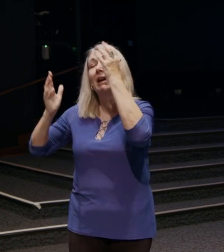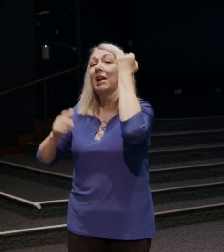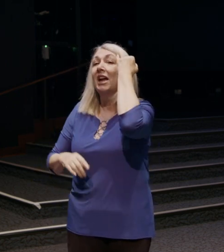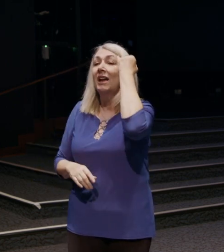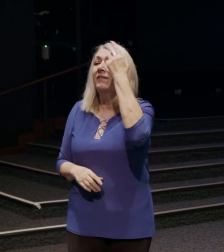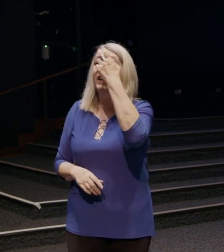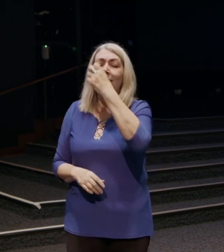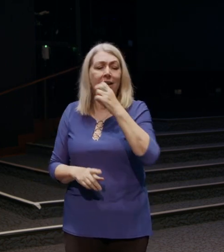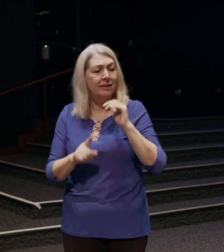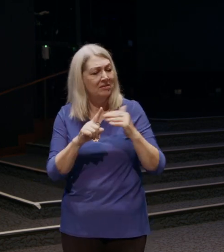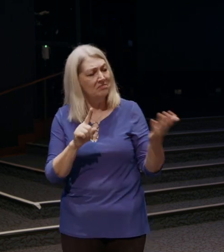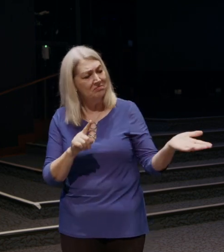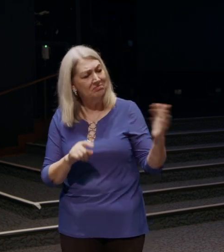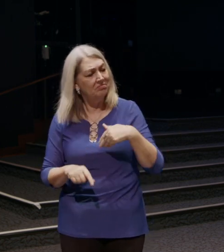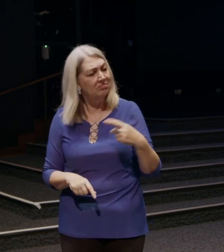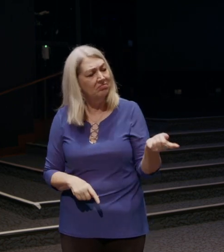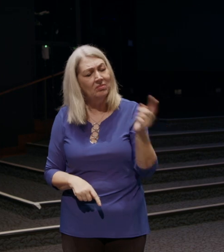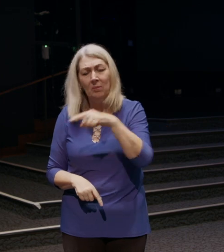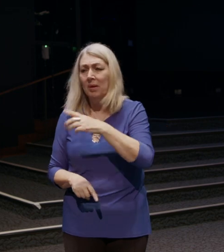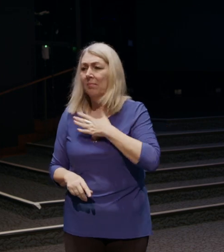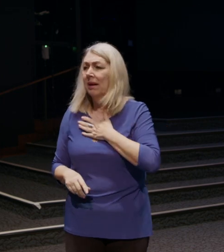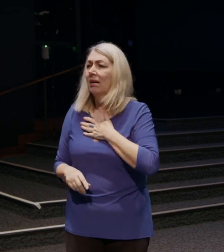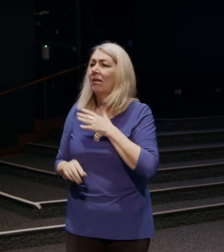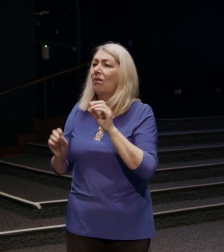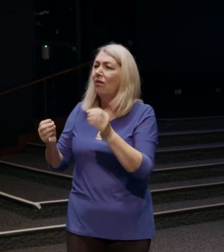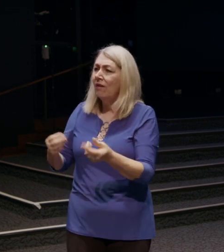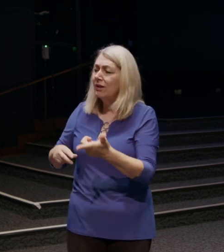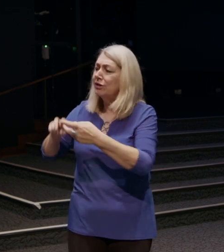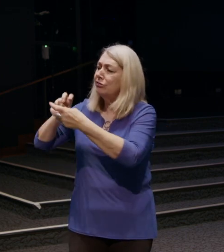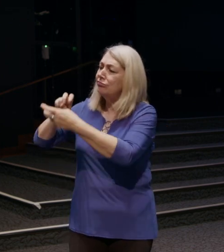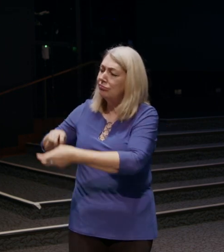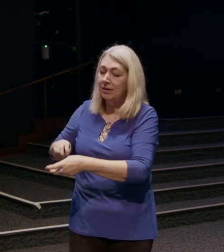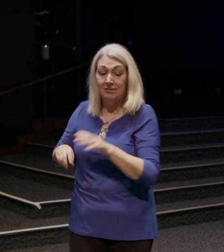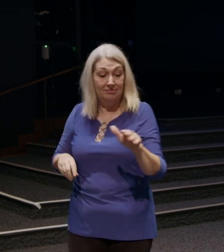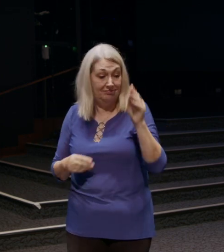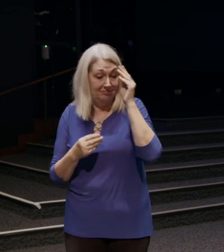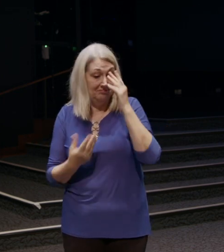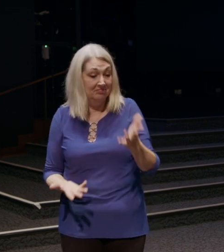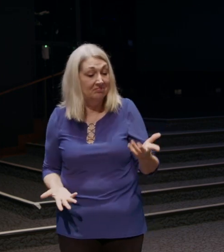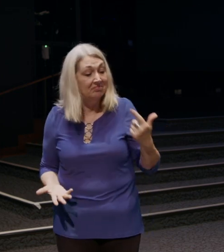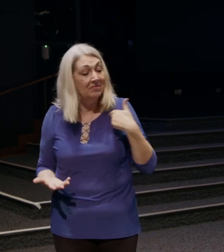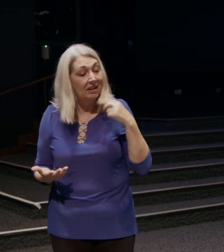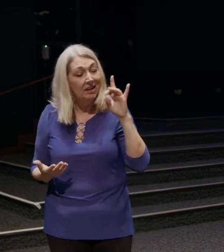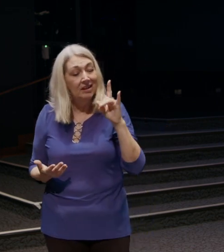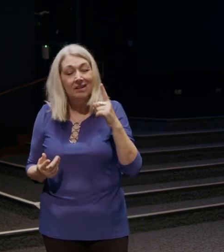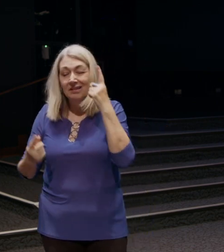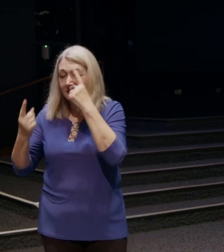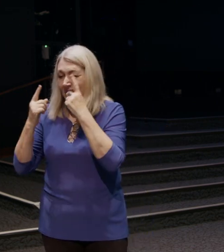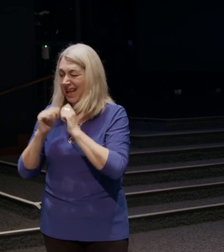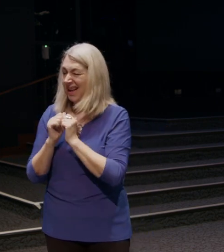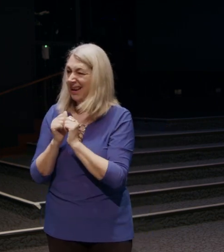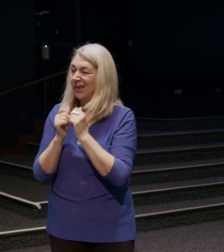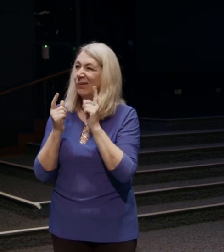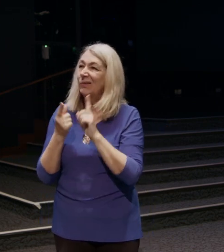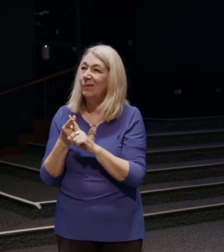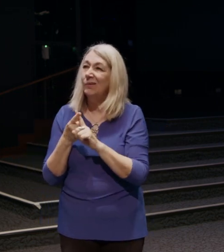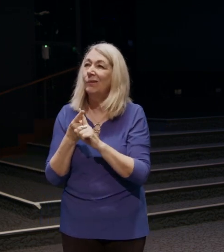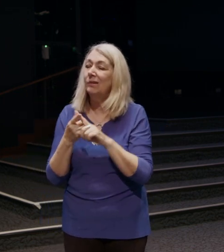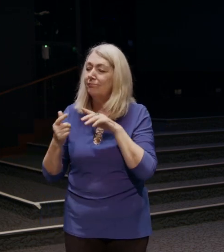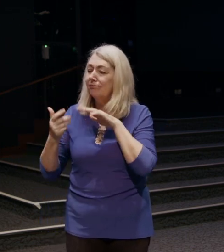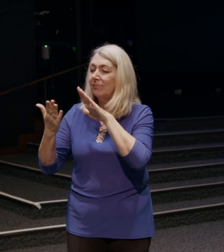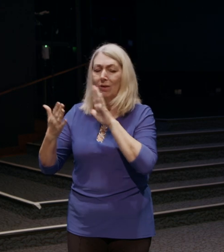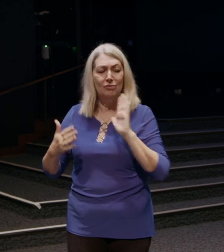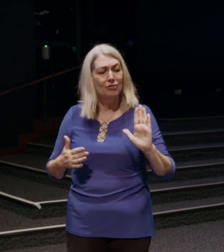his office and saying these words, "Mr. Locato, I have found a way to deal with all of your driving